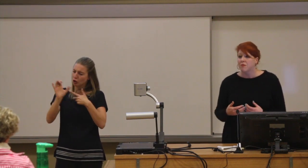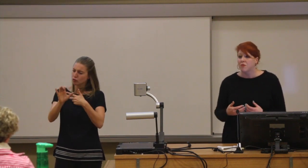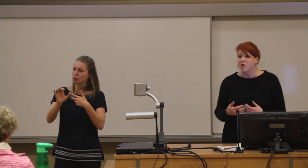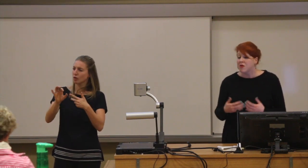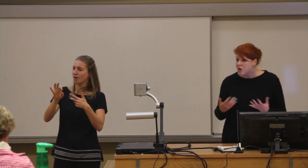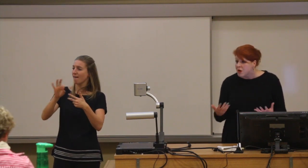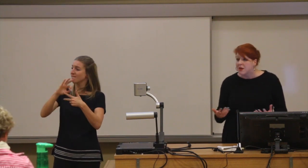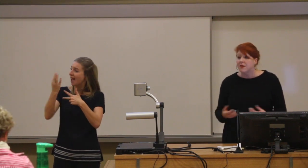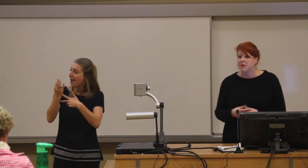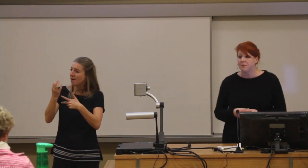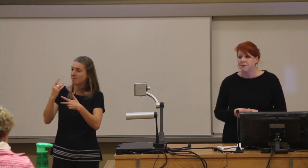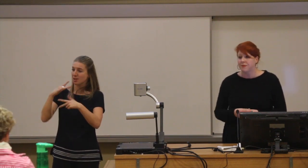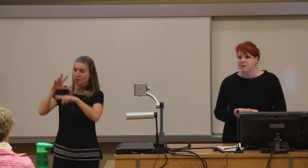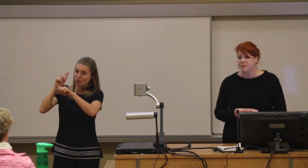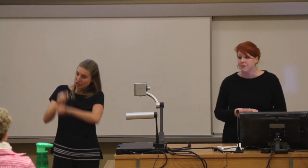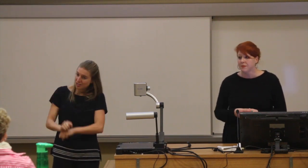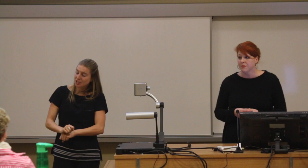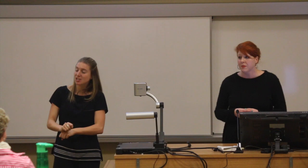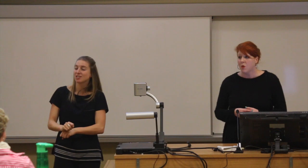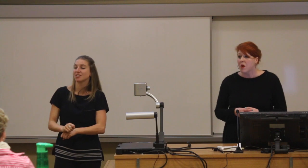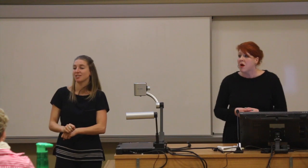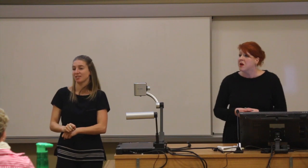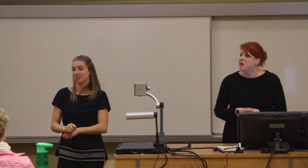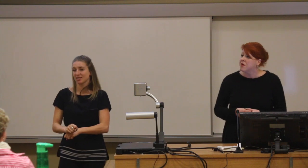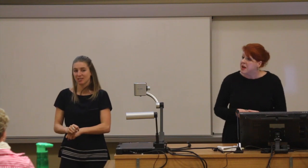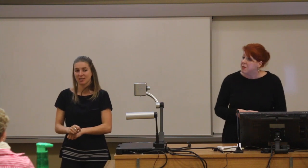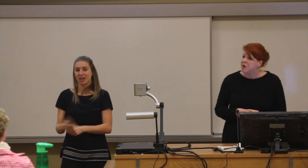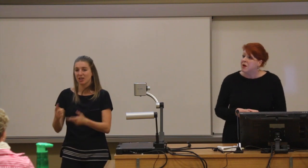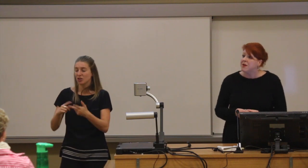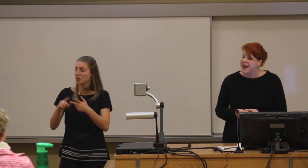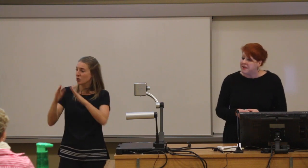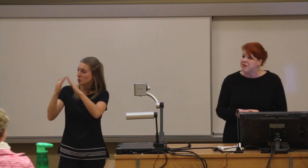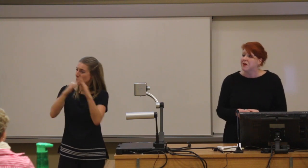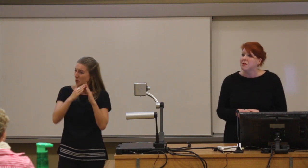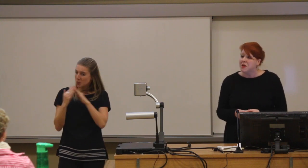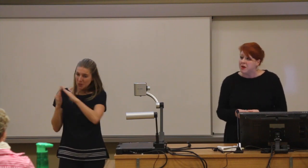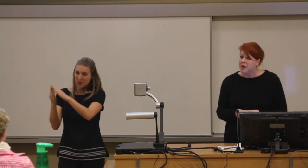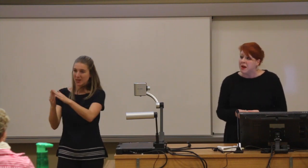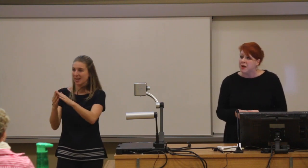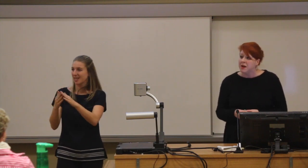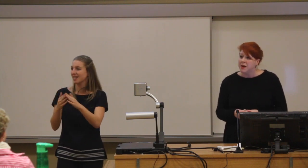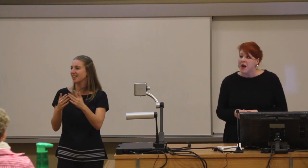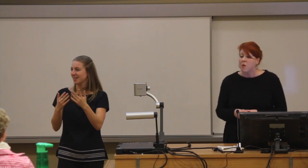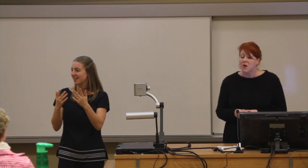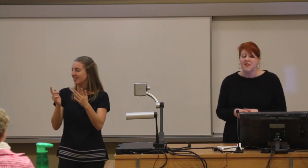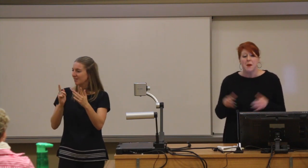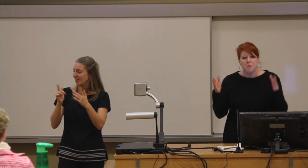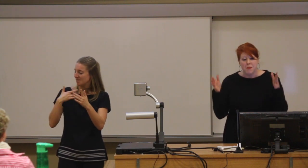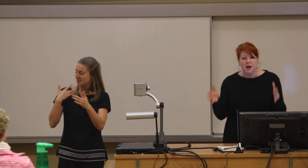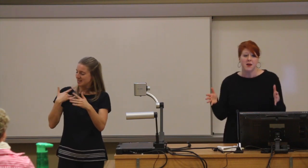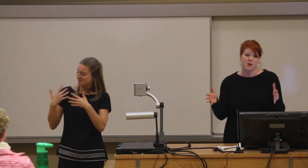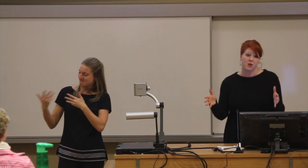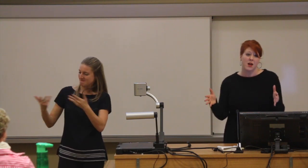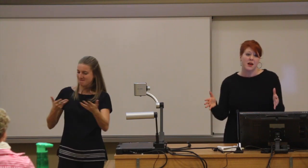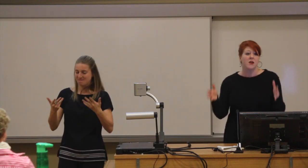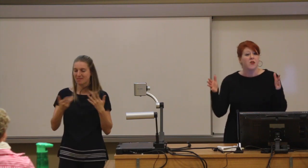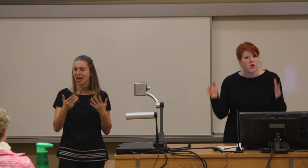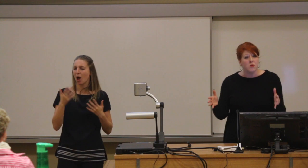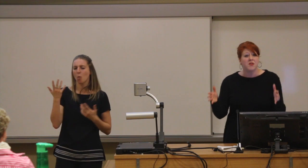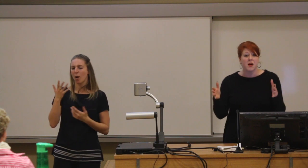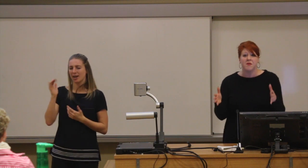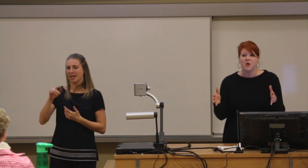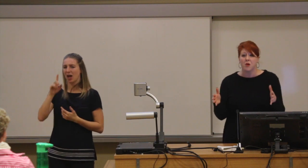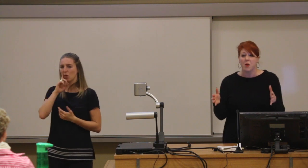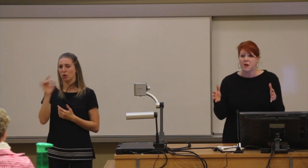family, traditions, where are you in your neighborhood and in your community, and what does that bucket look like in